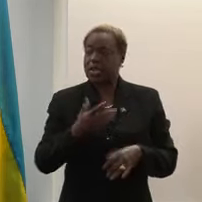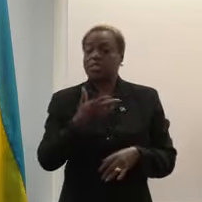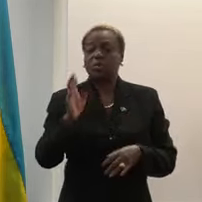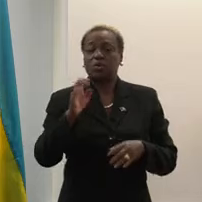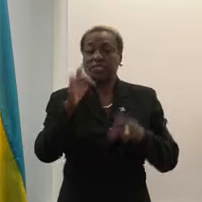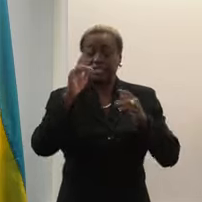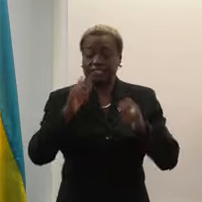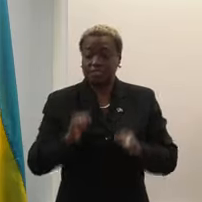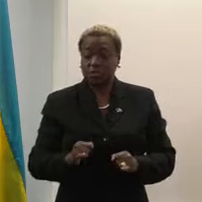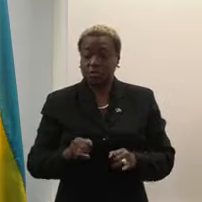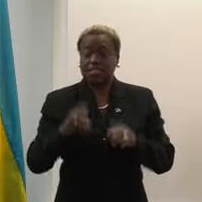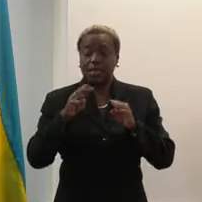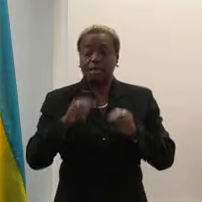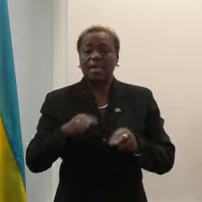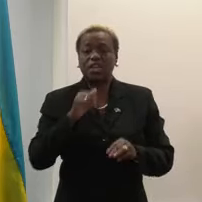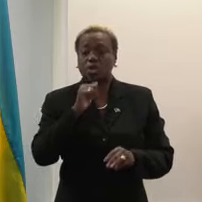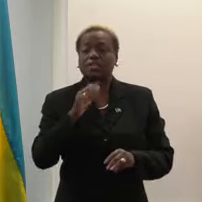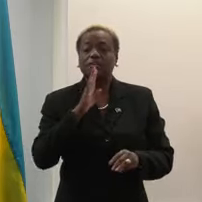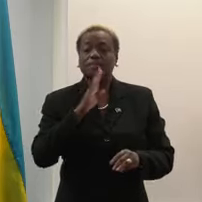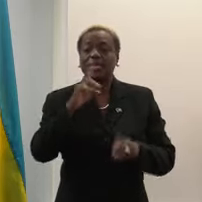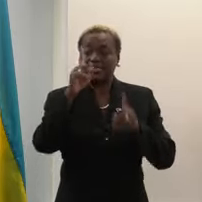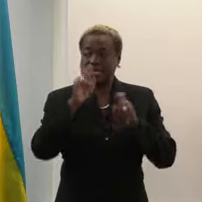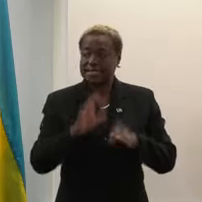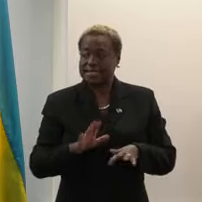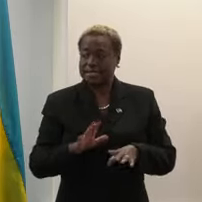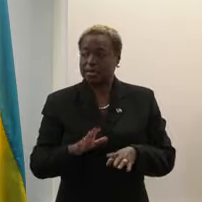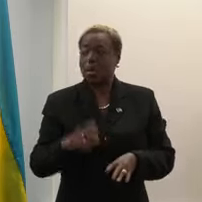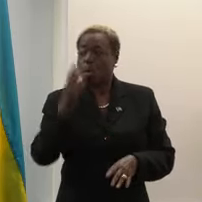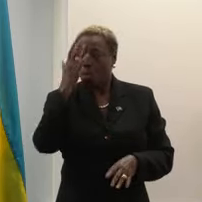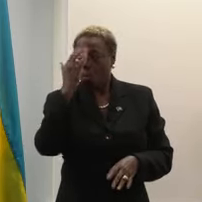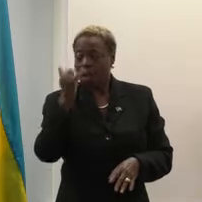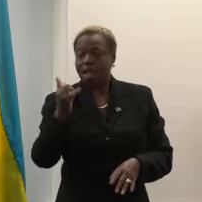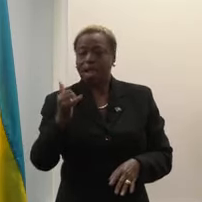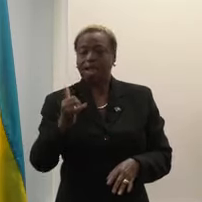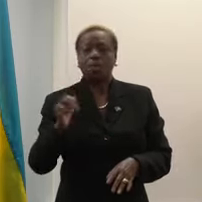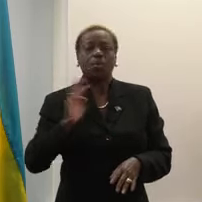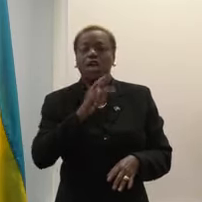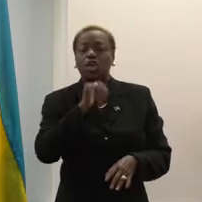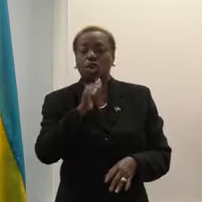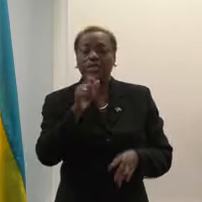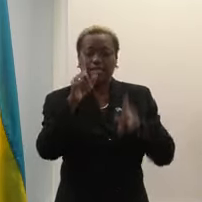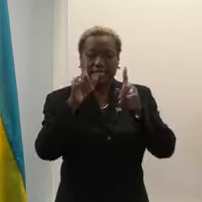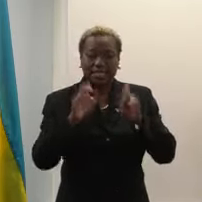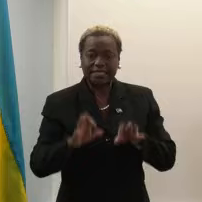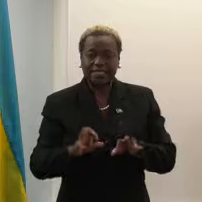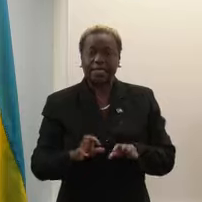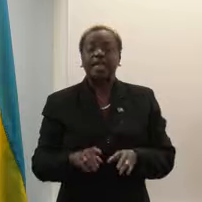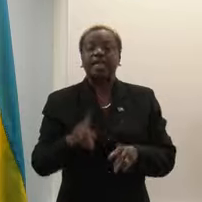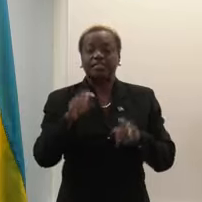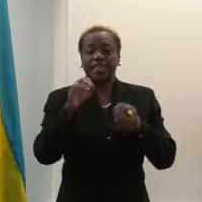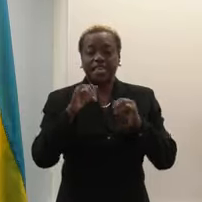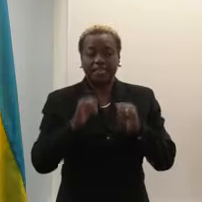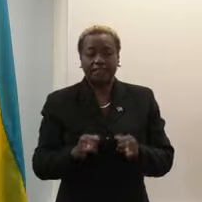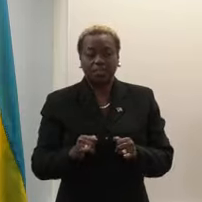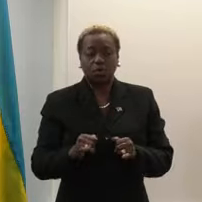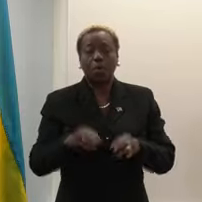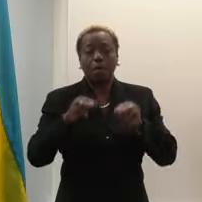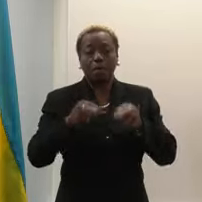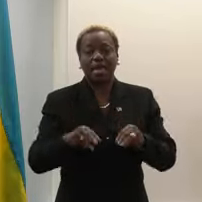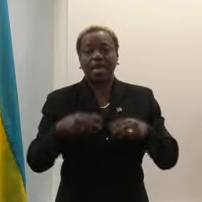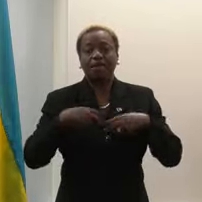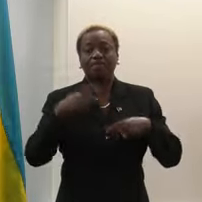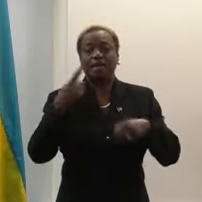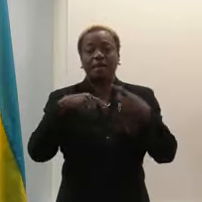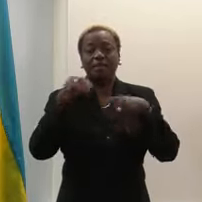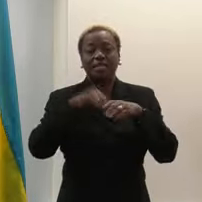tested, and the question they're asking is, why aren't we testing those individuals who may have come in contact with somebody who has